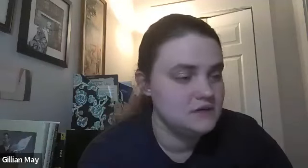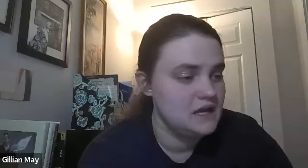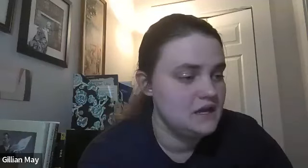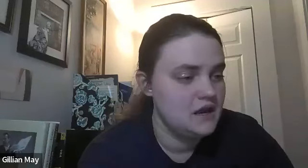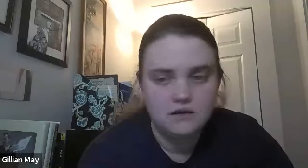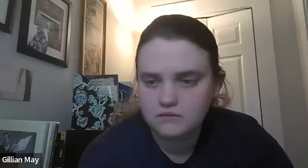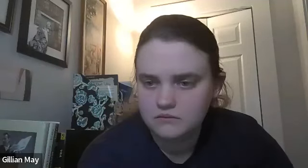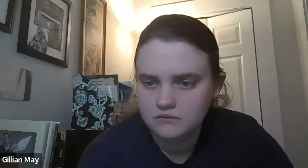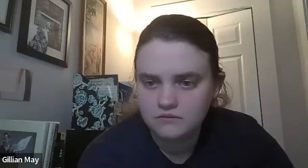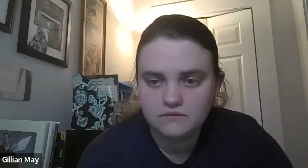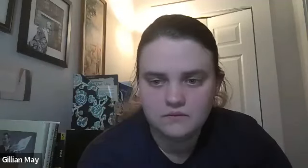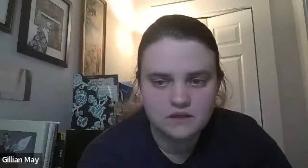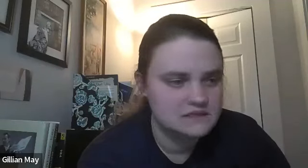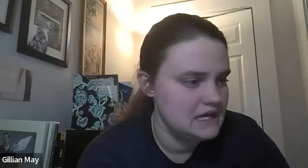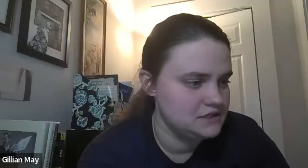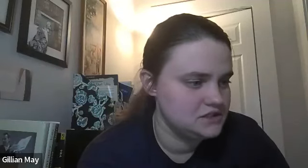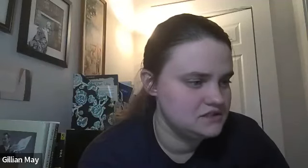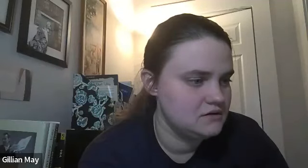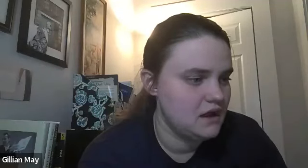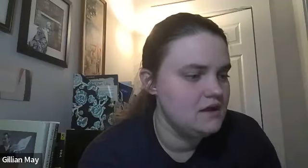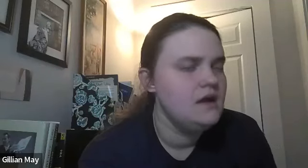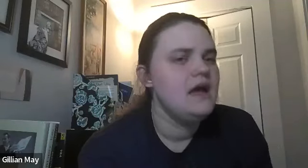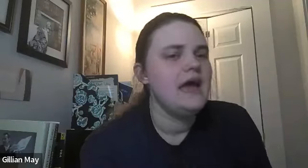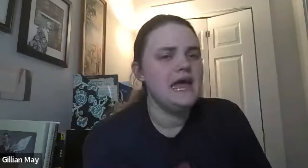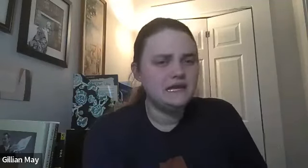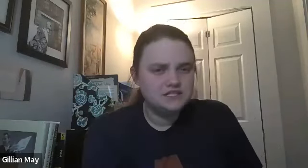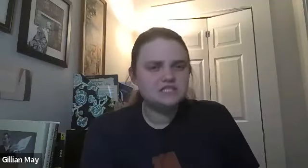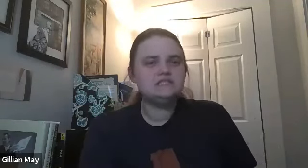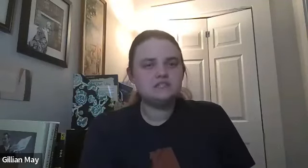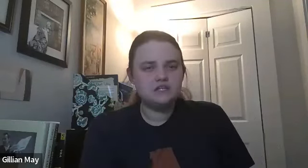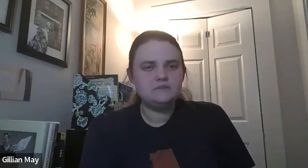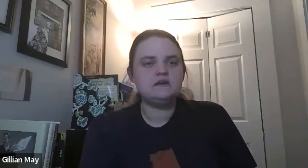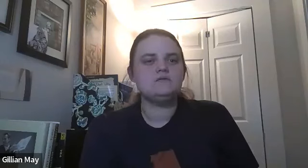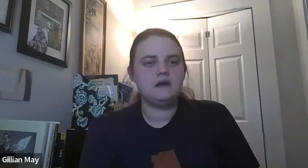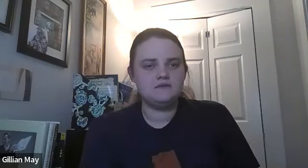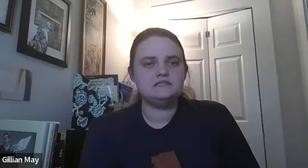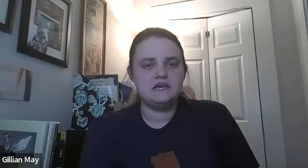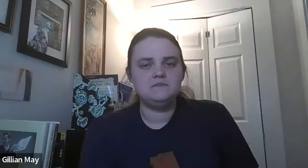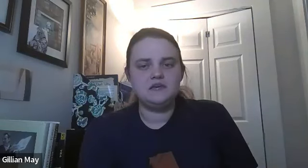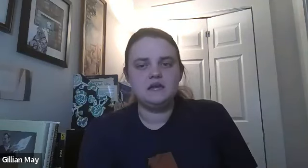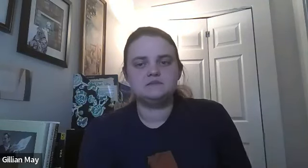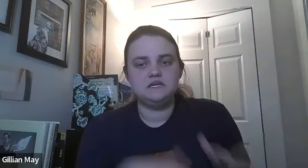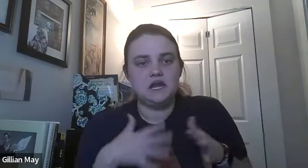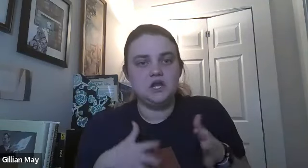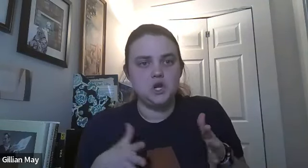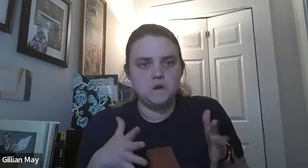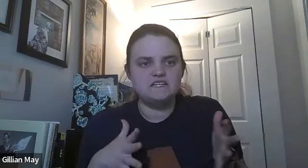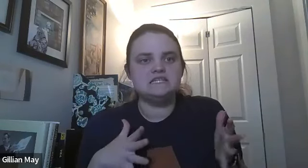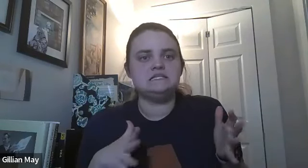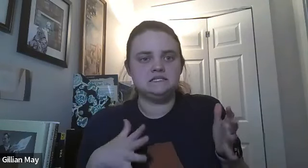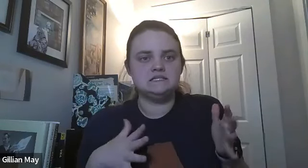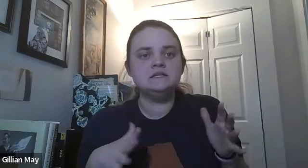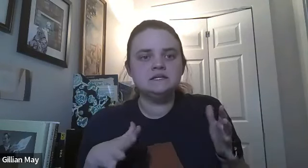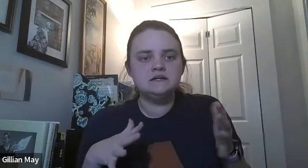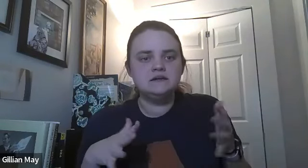one is anxious. Okay, anxious is going to be around the same thing as being that nervous